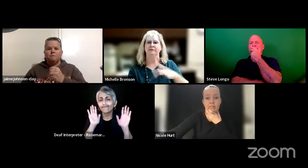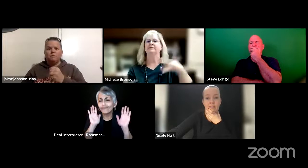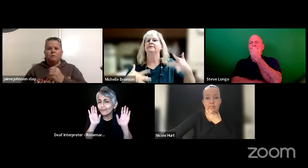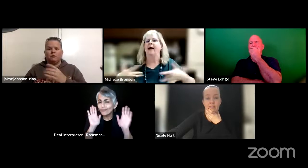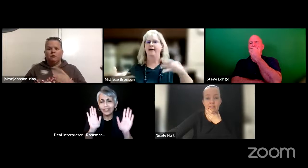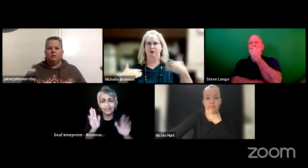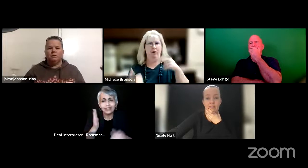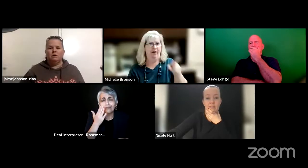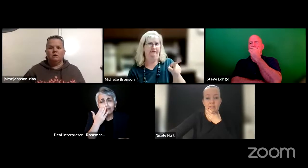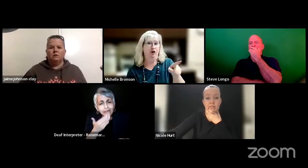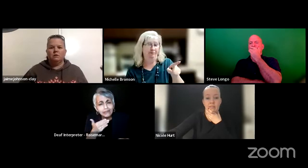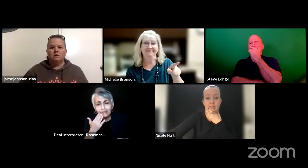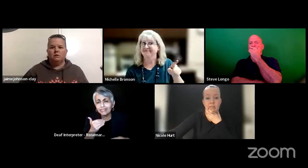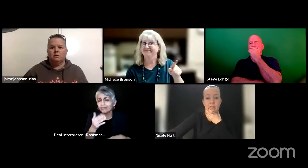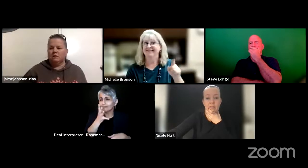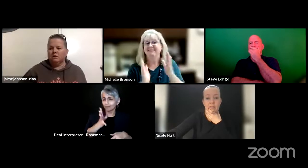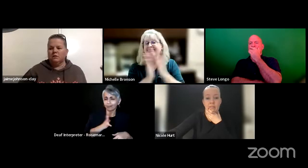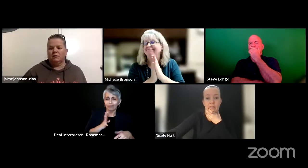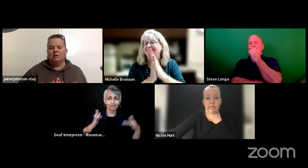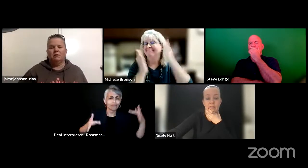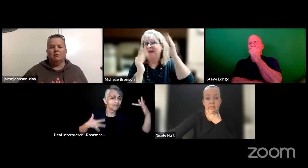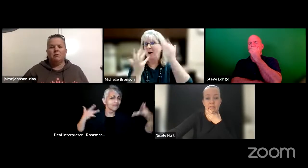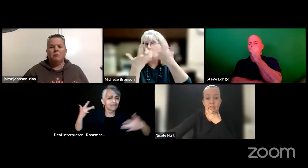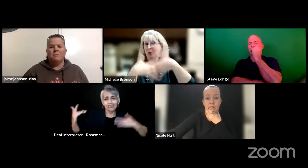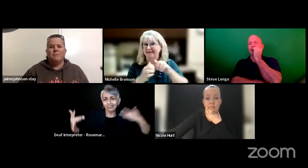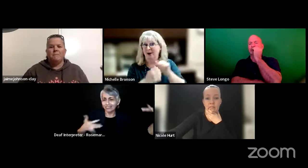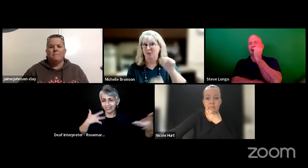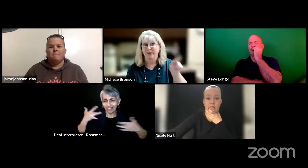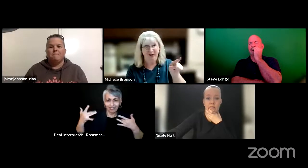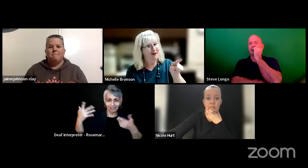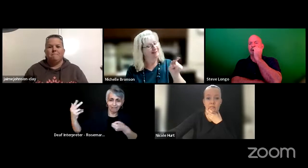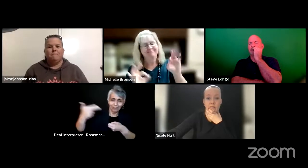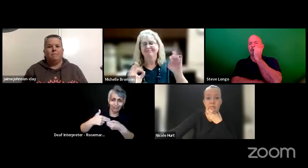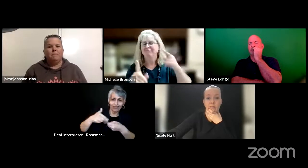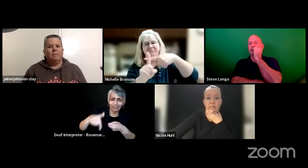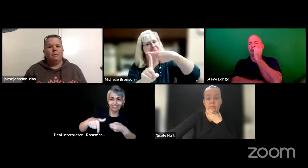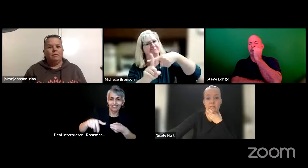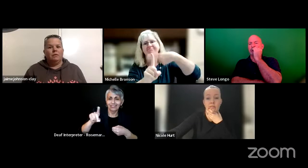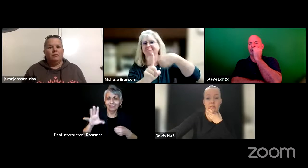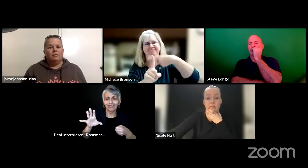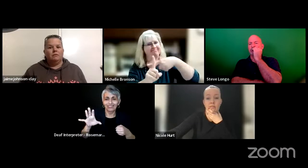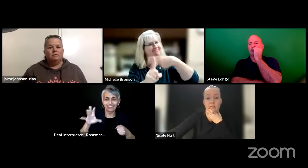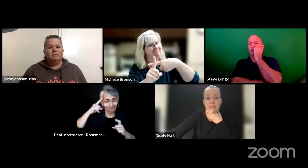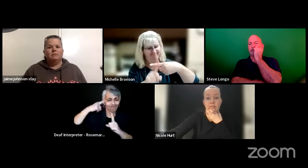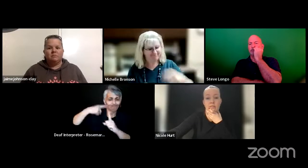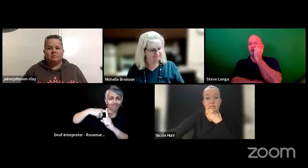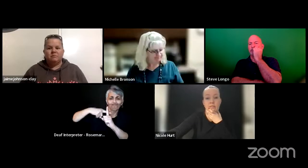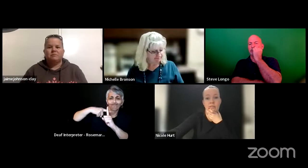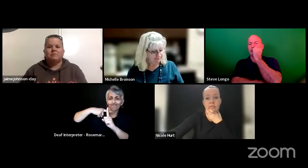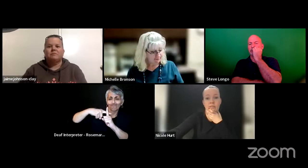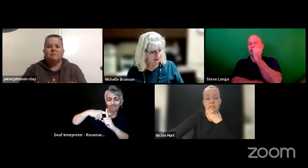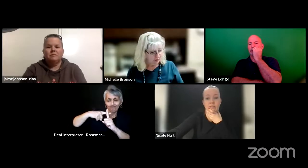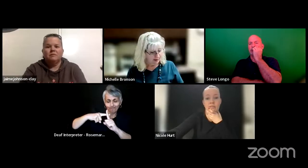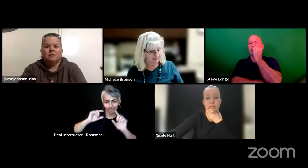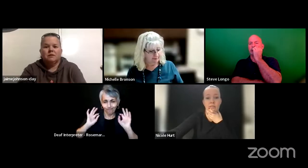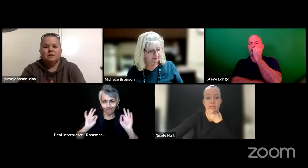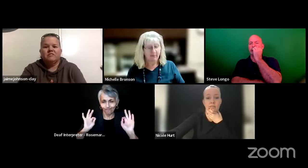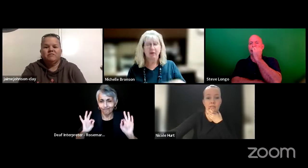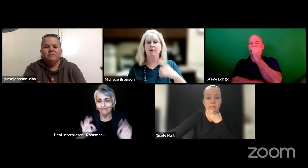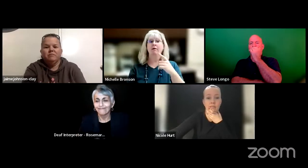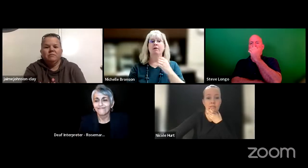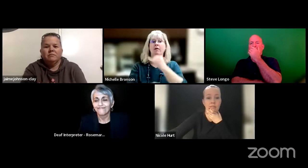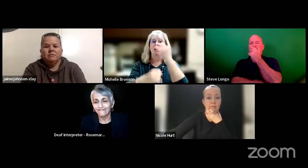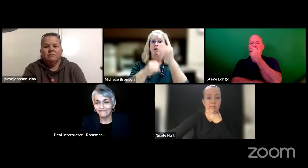She started today. She's very excited, very energetic, very sweet. So we are very optimistic that this will